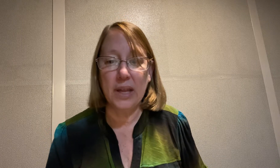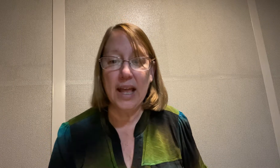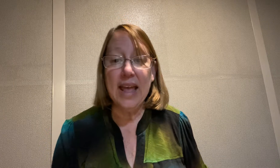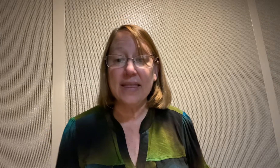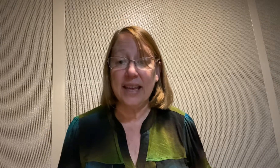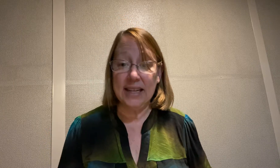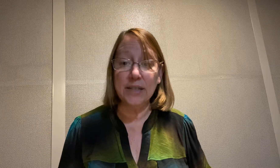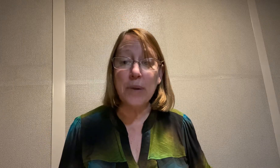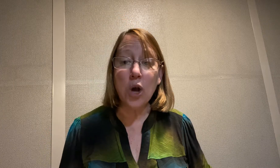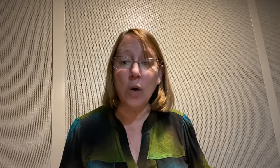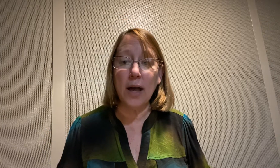The Hispaniola